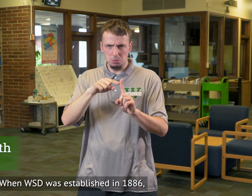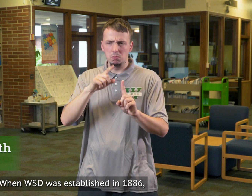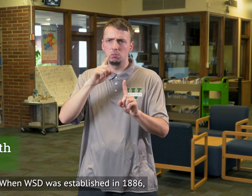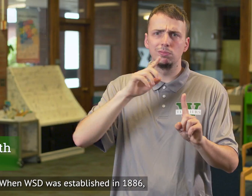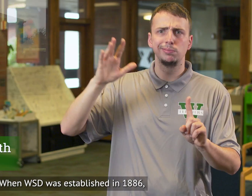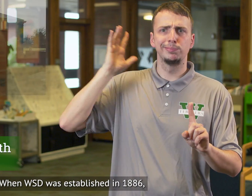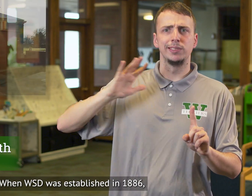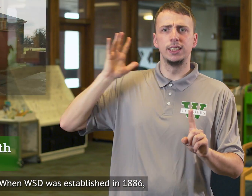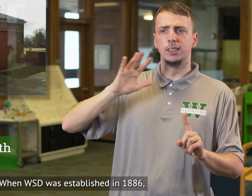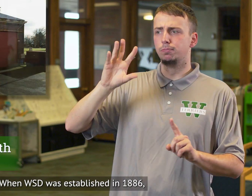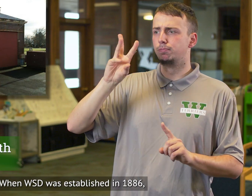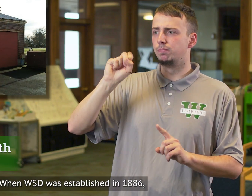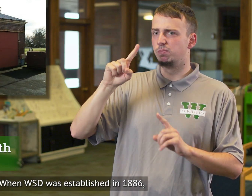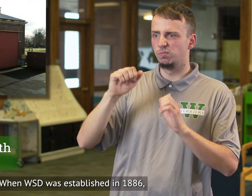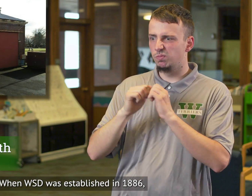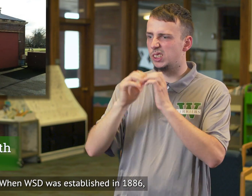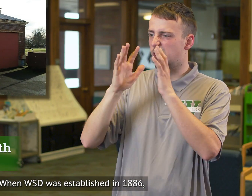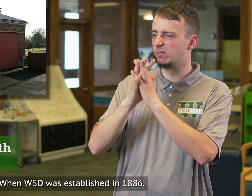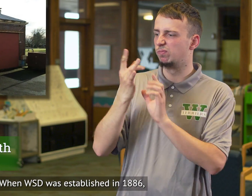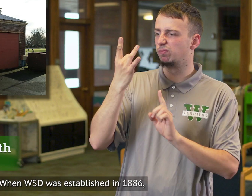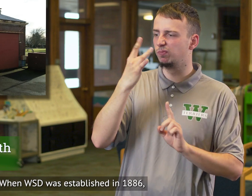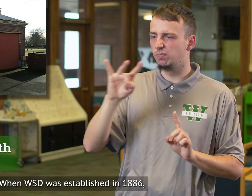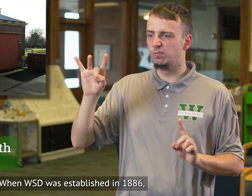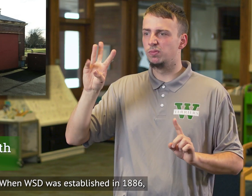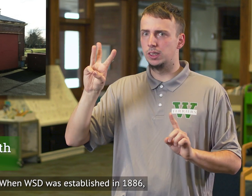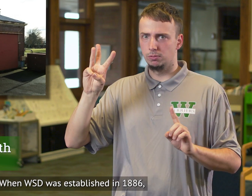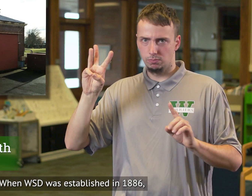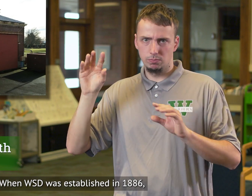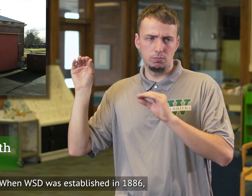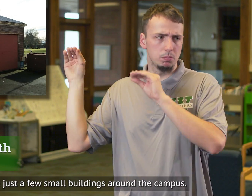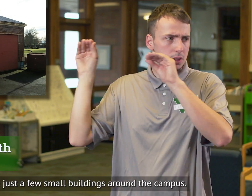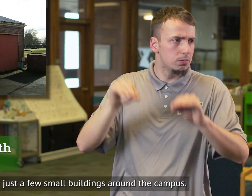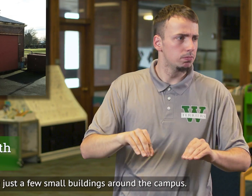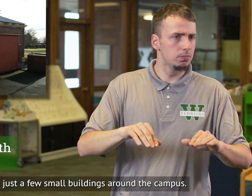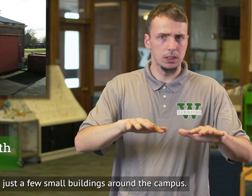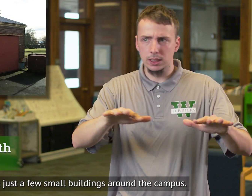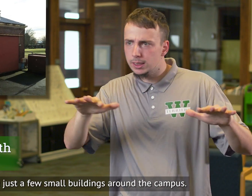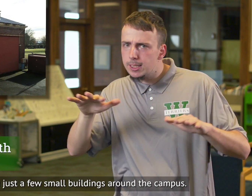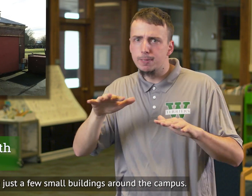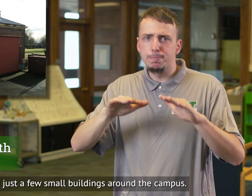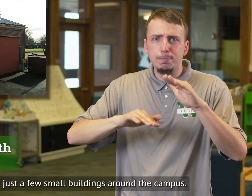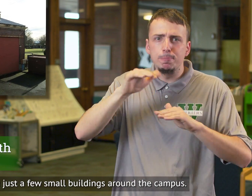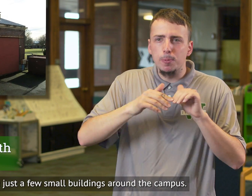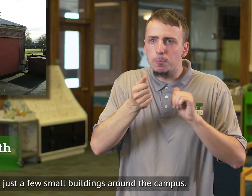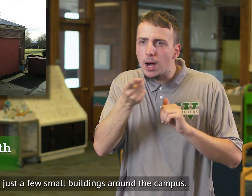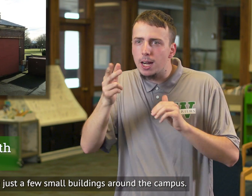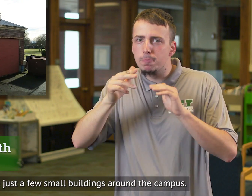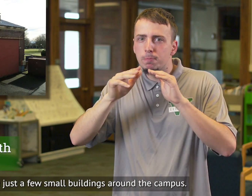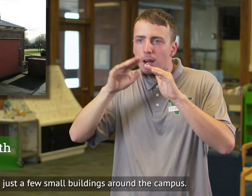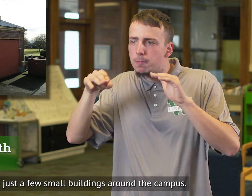When WSD was established in 1886, there were just a few small buildings around the